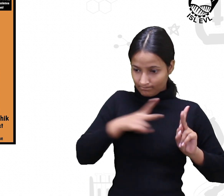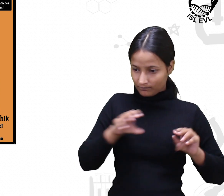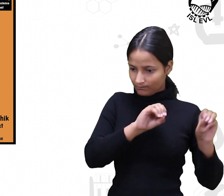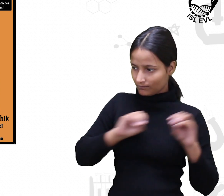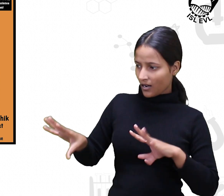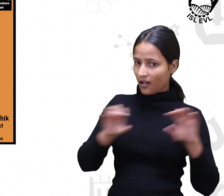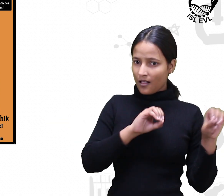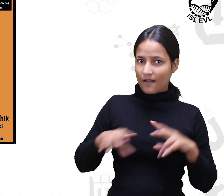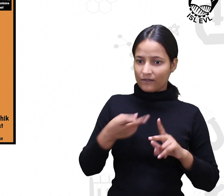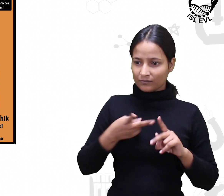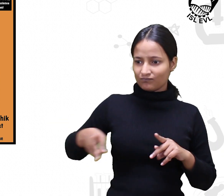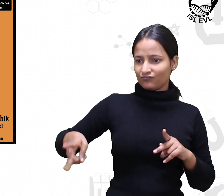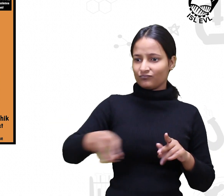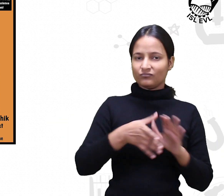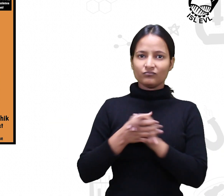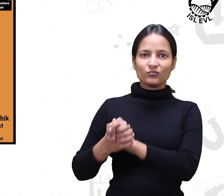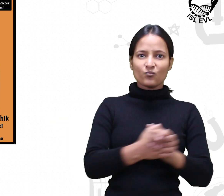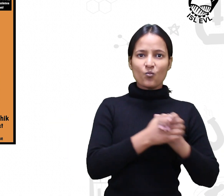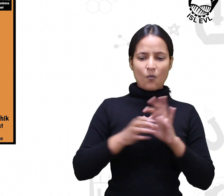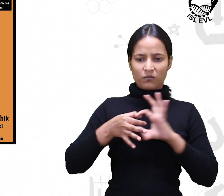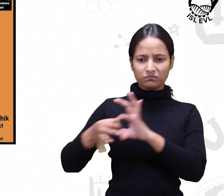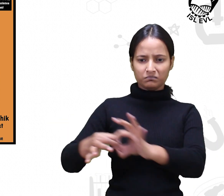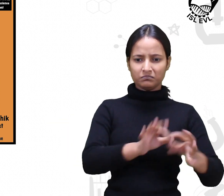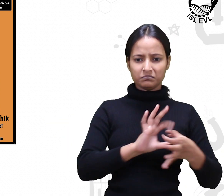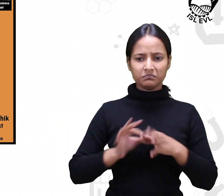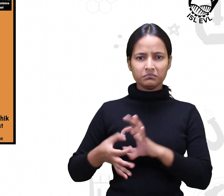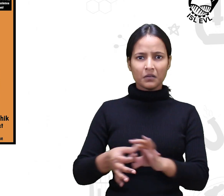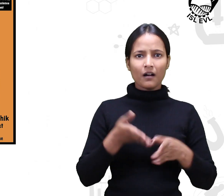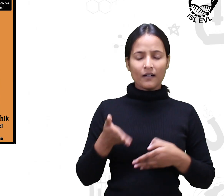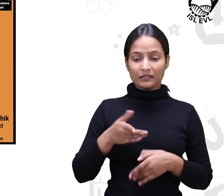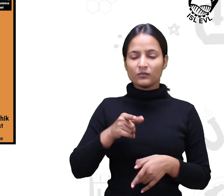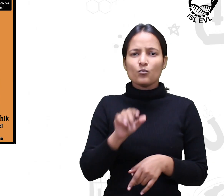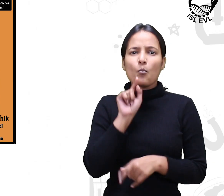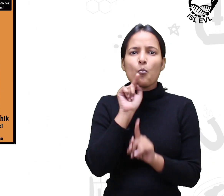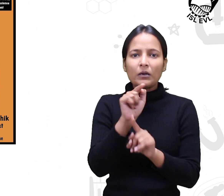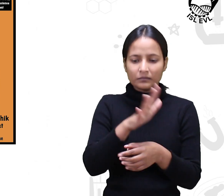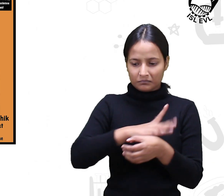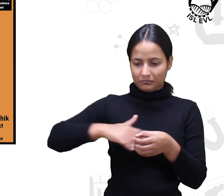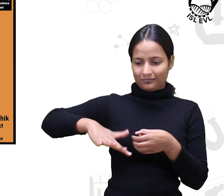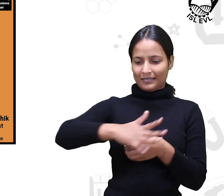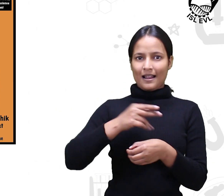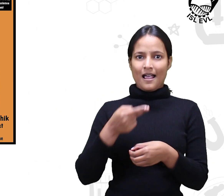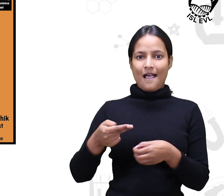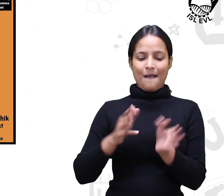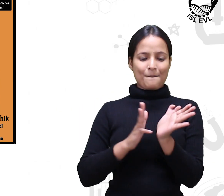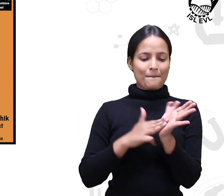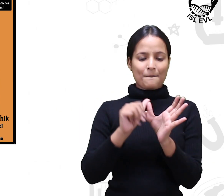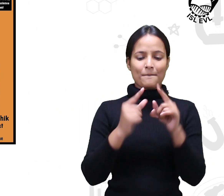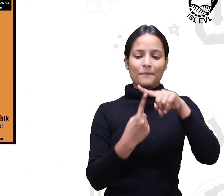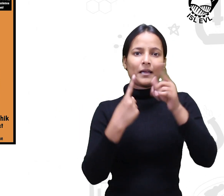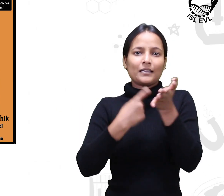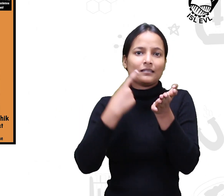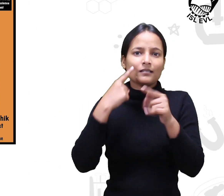so on. All this is possible because they have that common platform to communicate, the matrix.